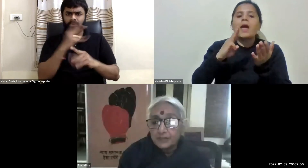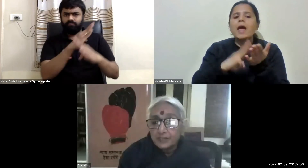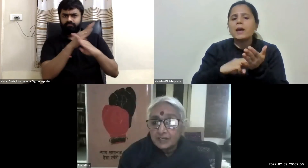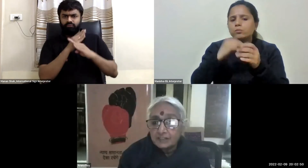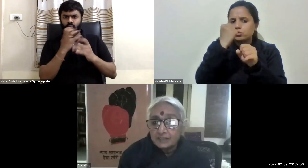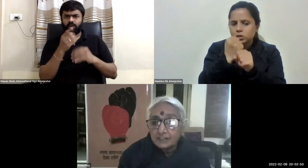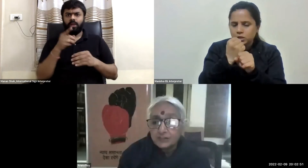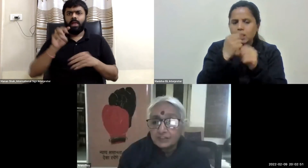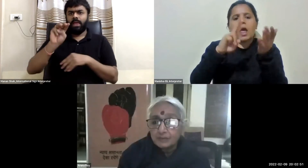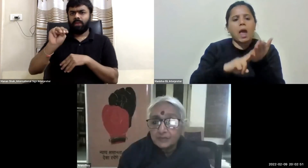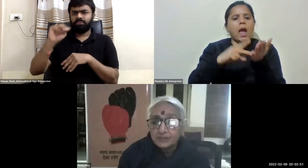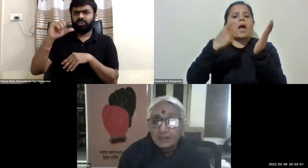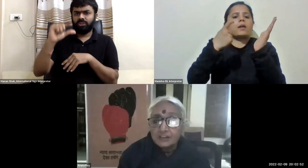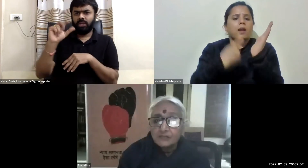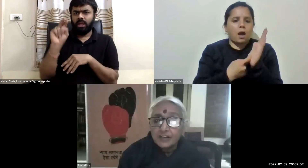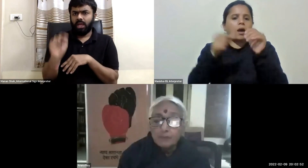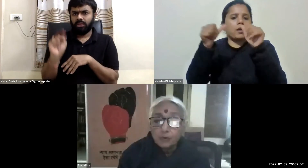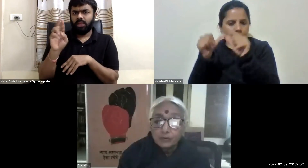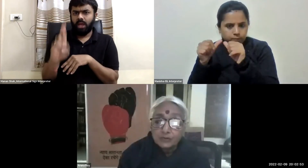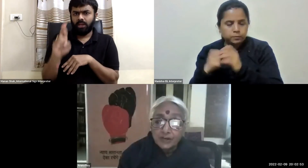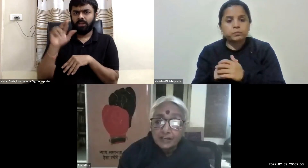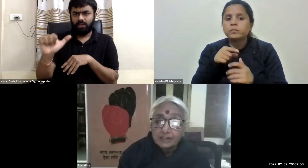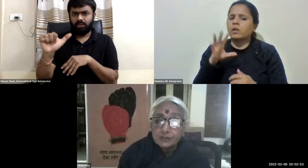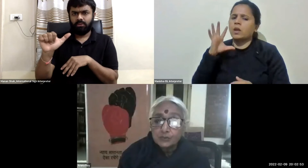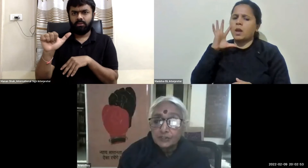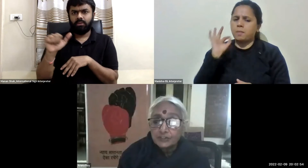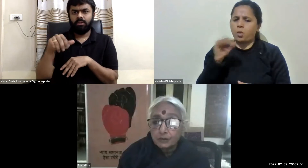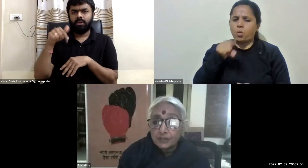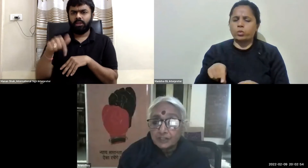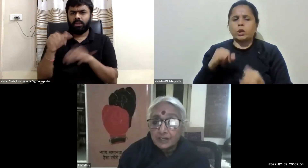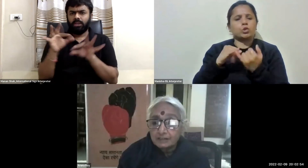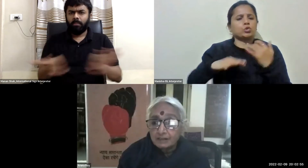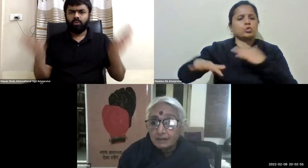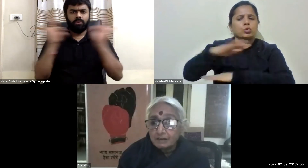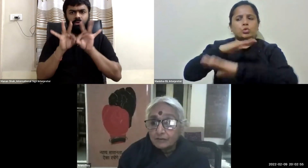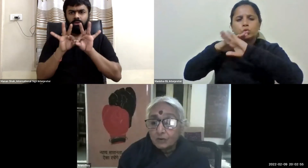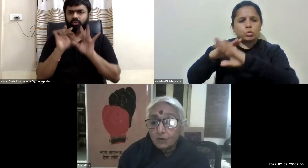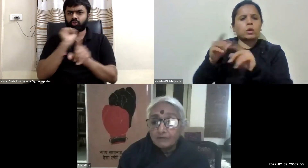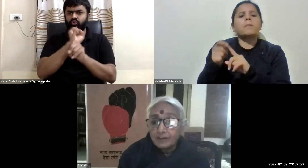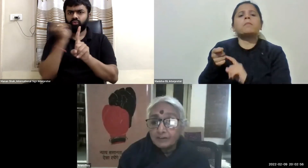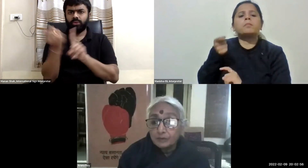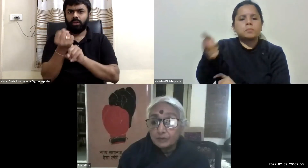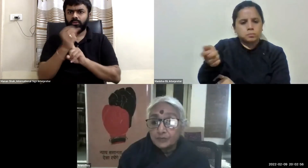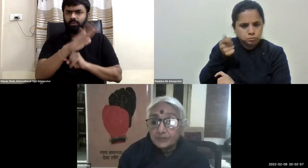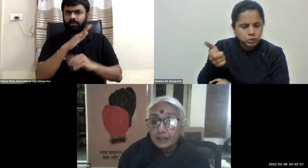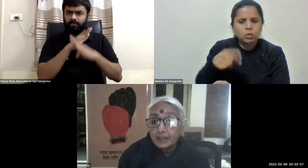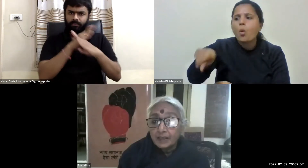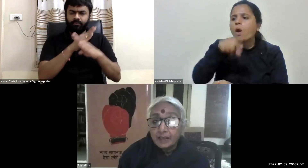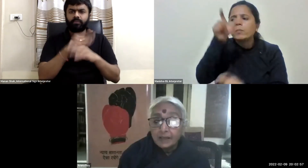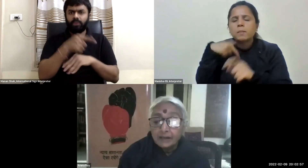NGNREGA, the PDS and pension schemes is very important to create a social security net for all vulnerable